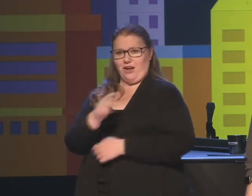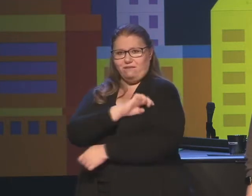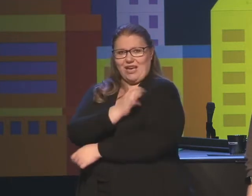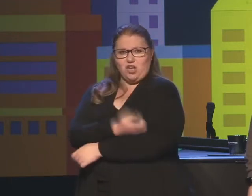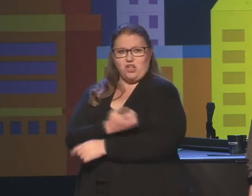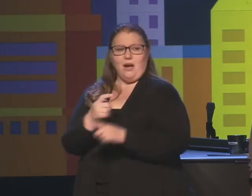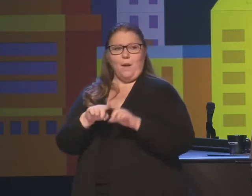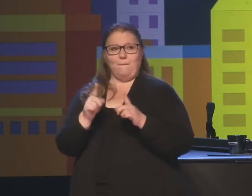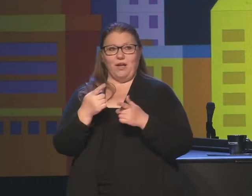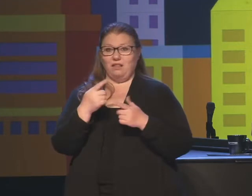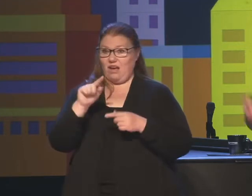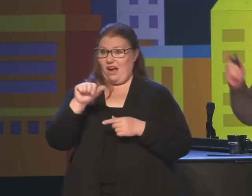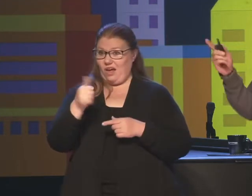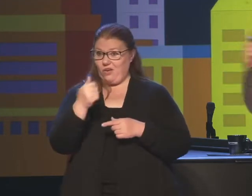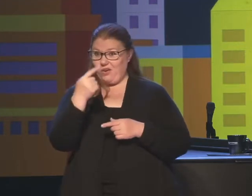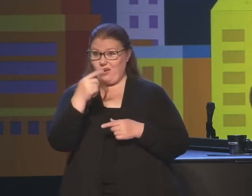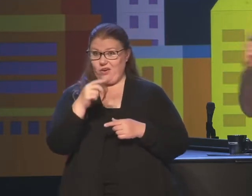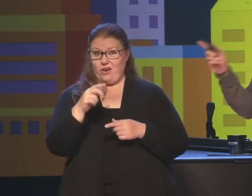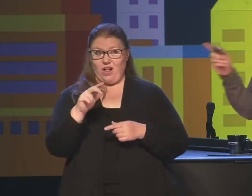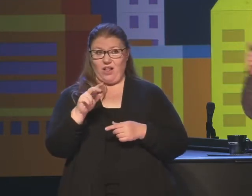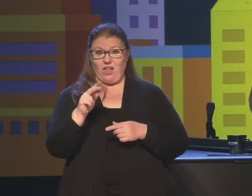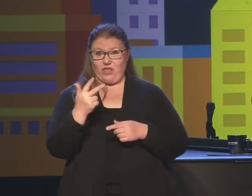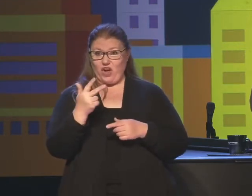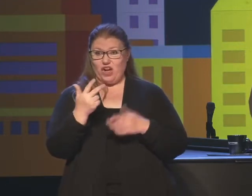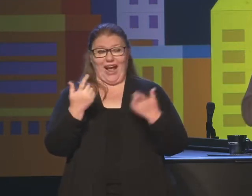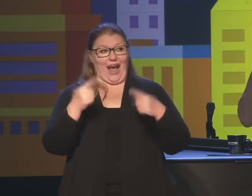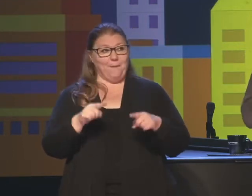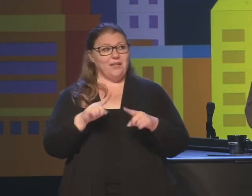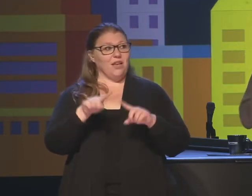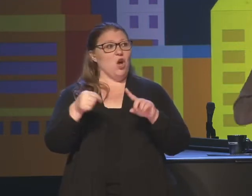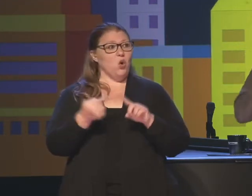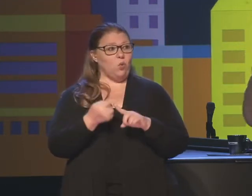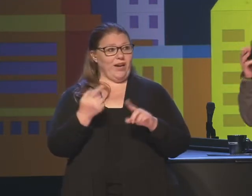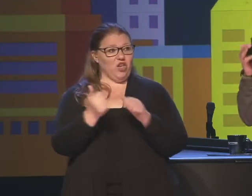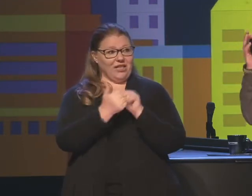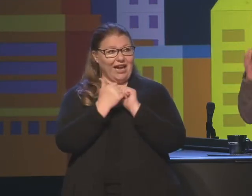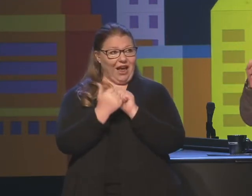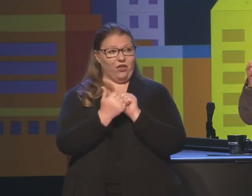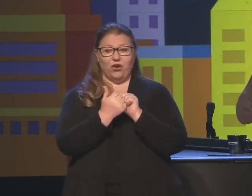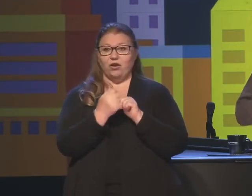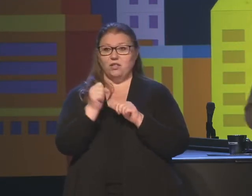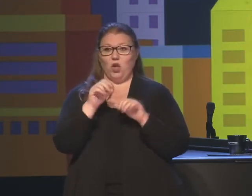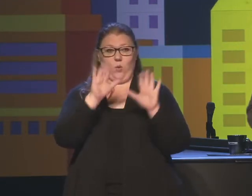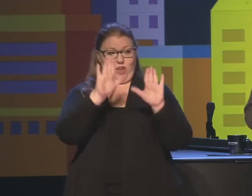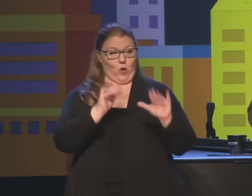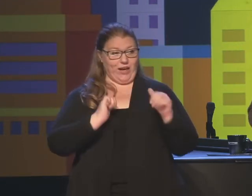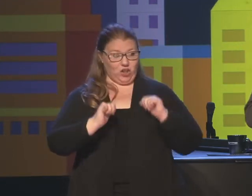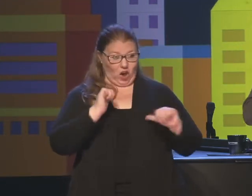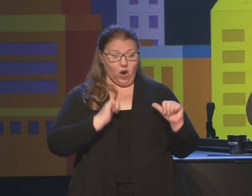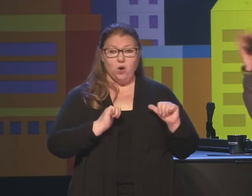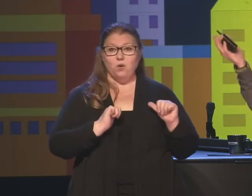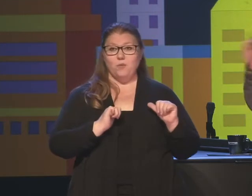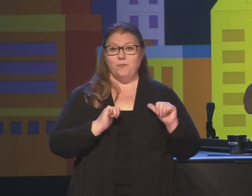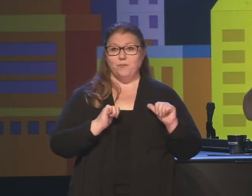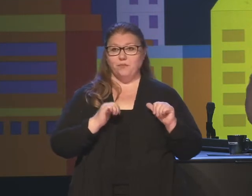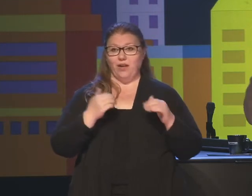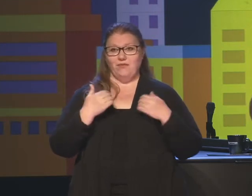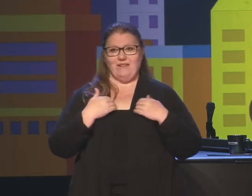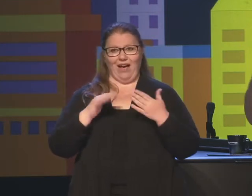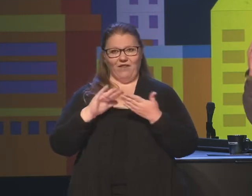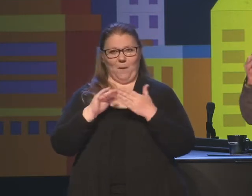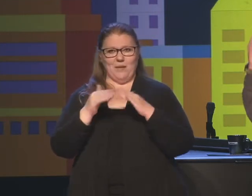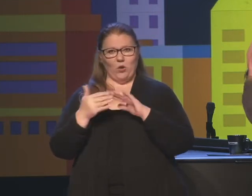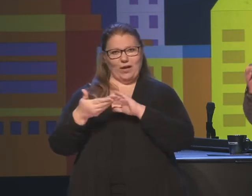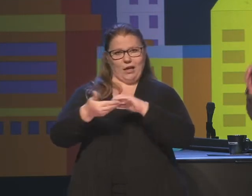But then the other third happens when you're together. And he talked about how a really great show, there's community.